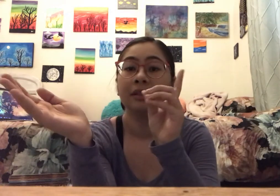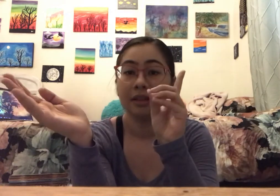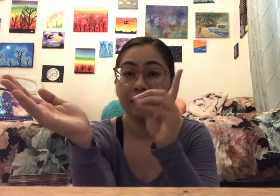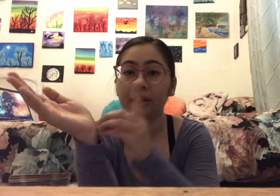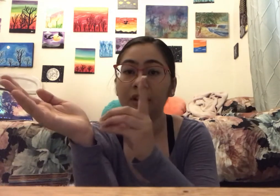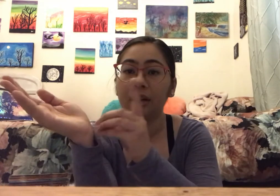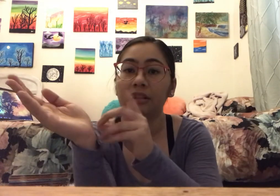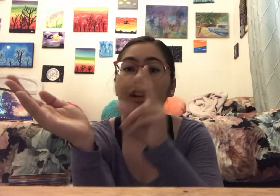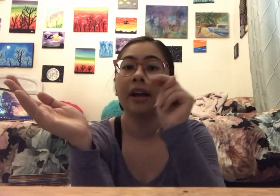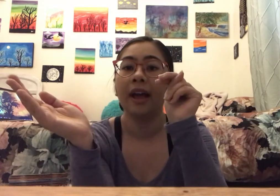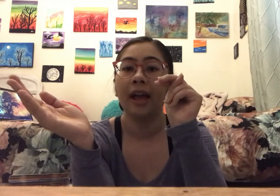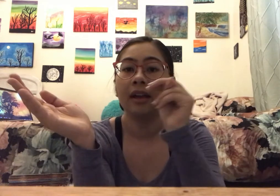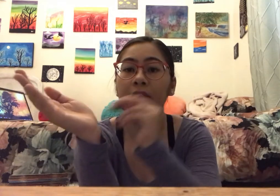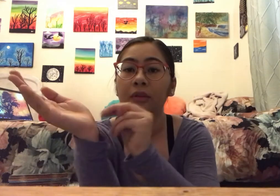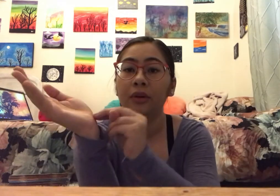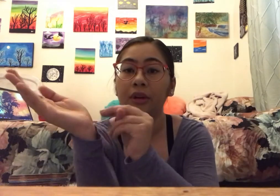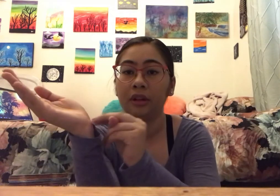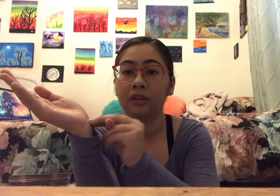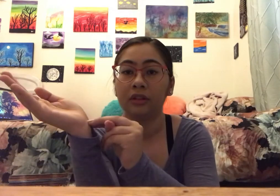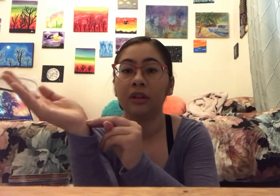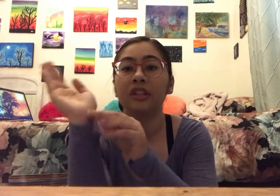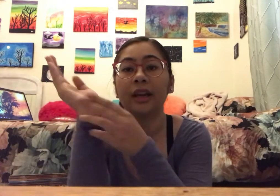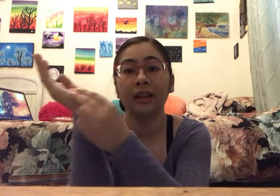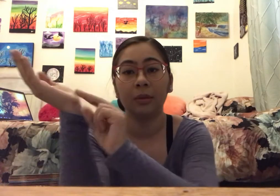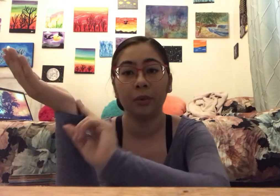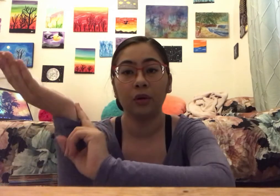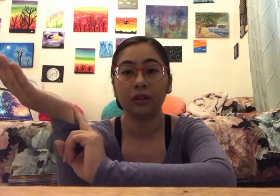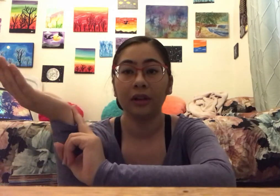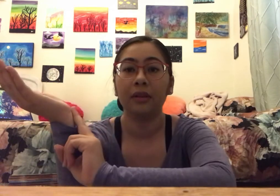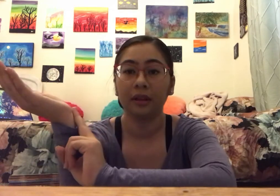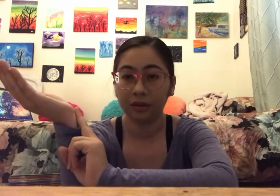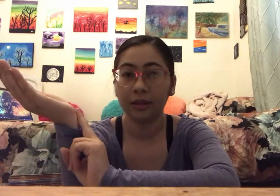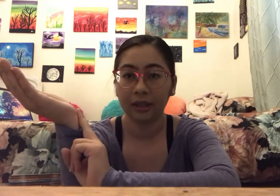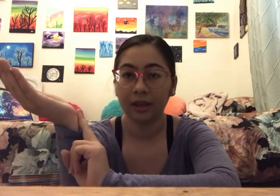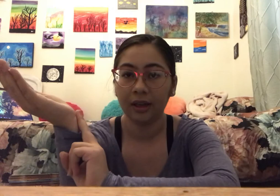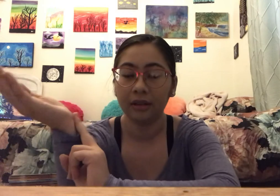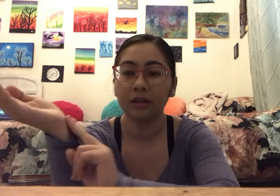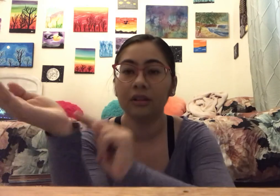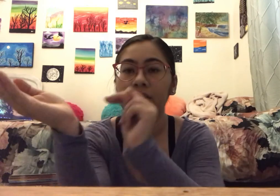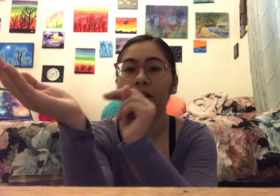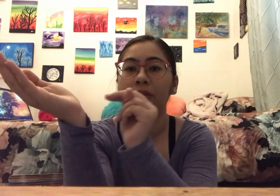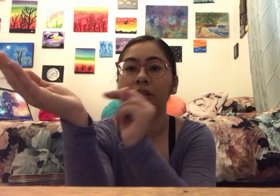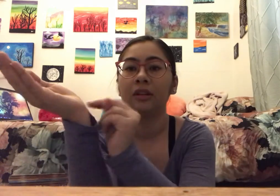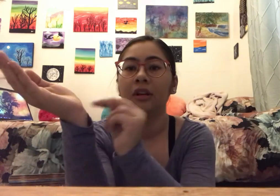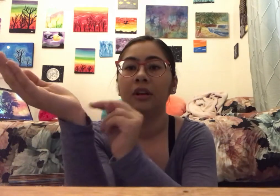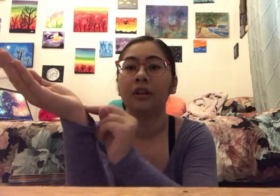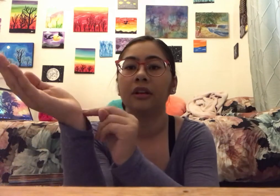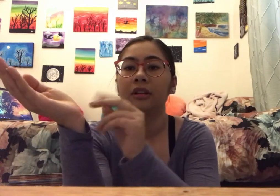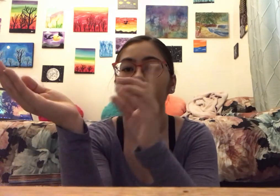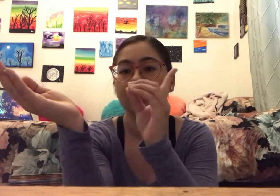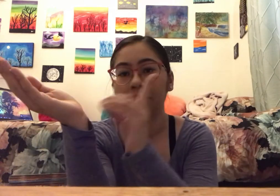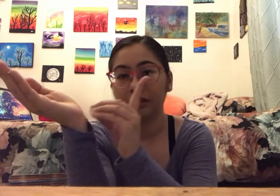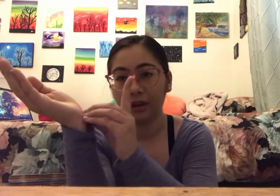D for doctor. N for nurse. You're checking the pulse, how they do it at the doctor's office. Nurse.